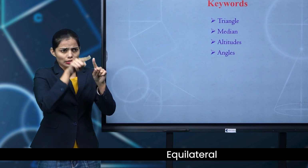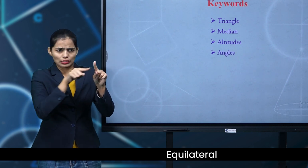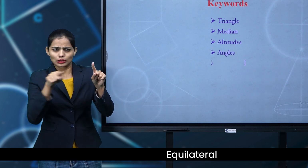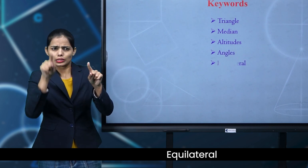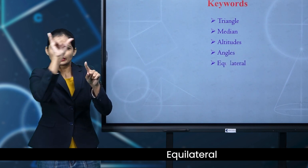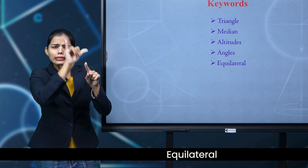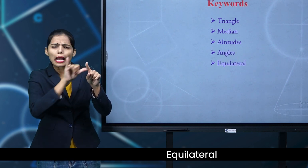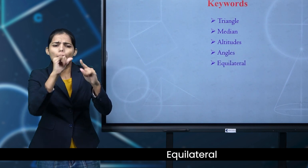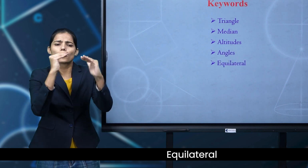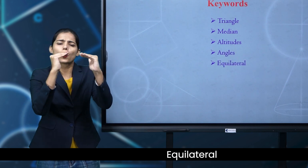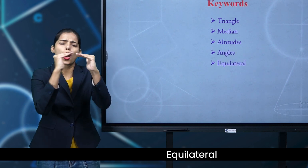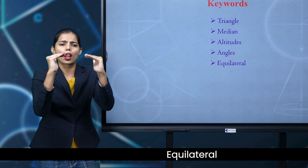equilateral,